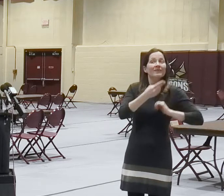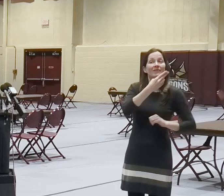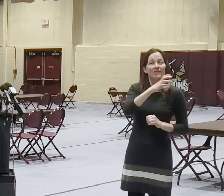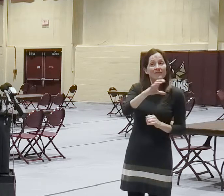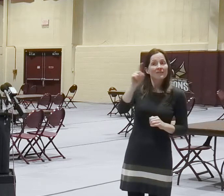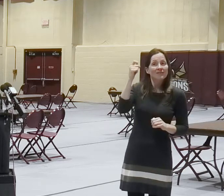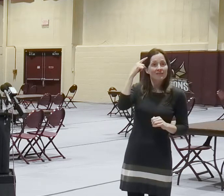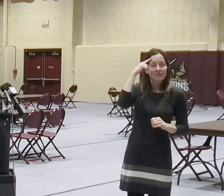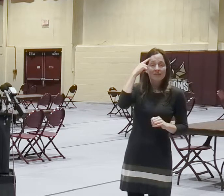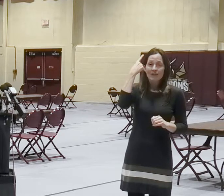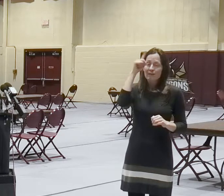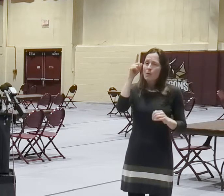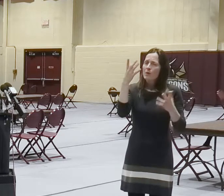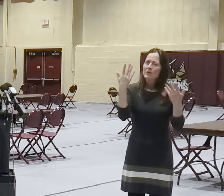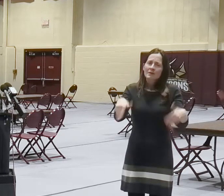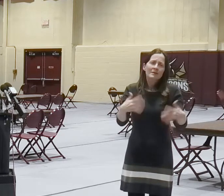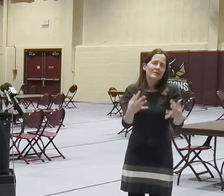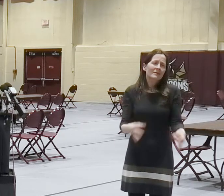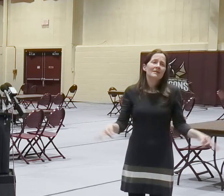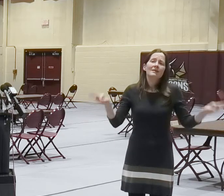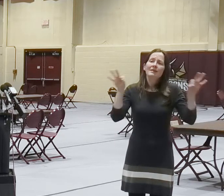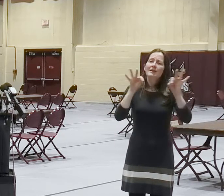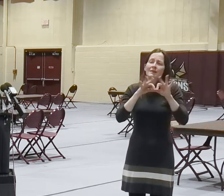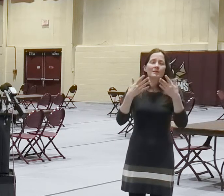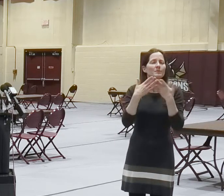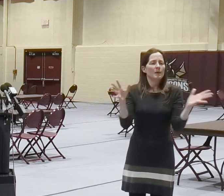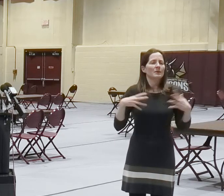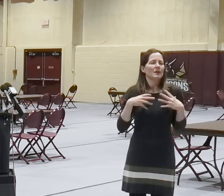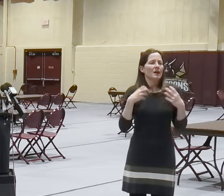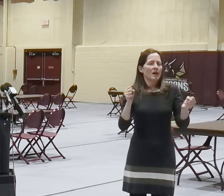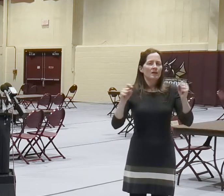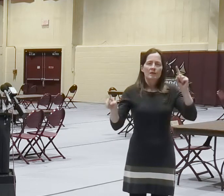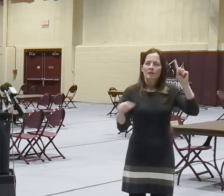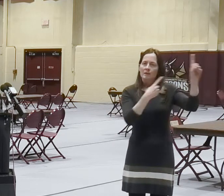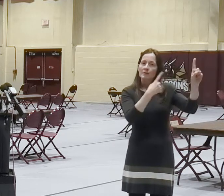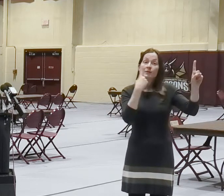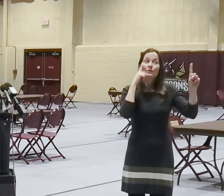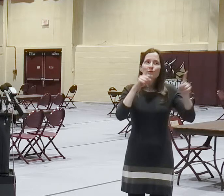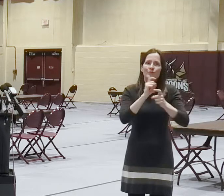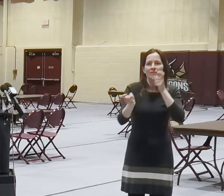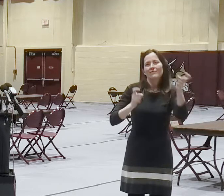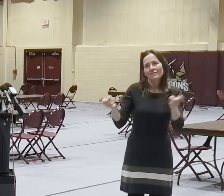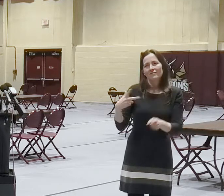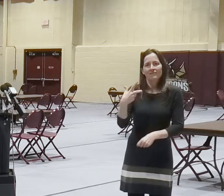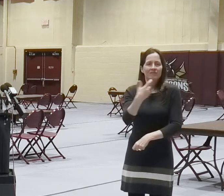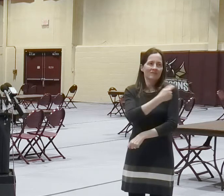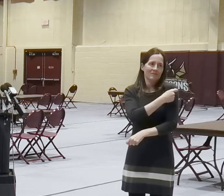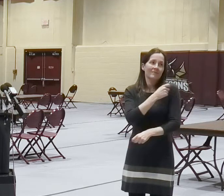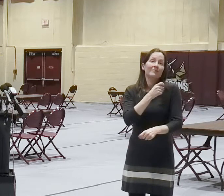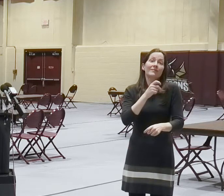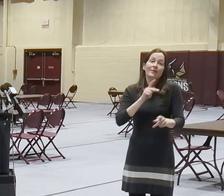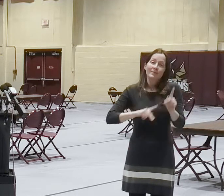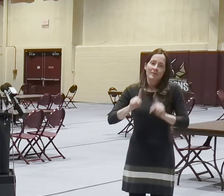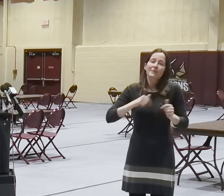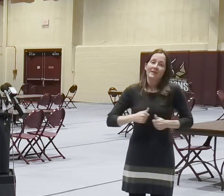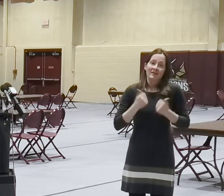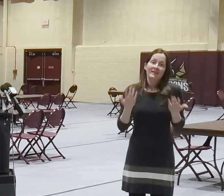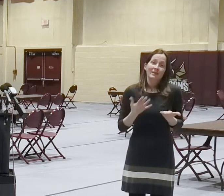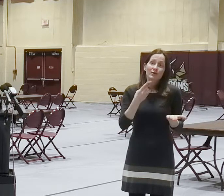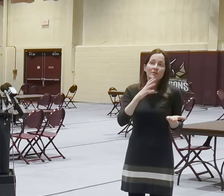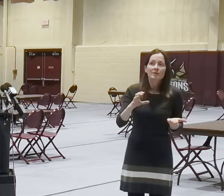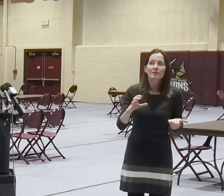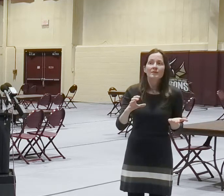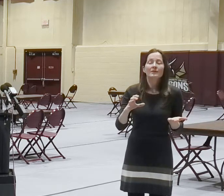a critically important public health initiative to vaccinate residents. We are committed to this effort